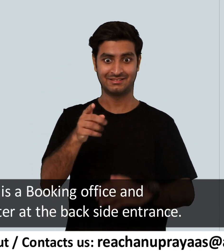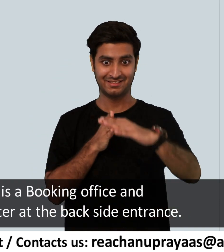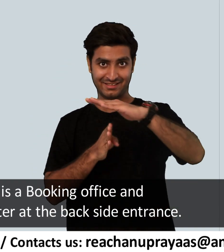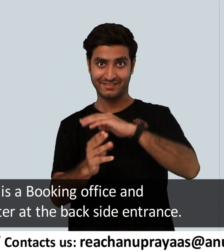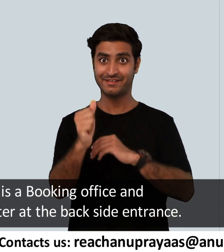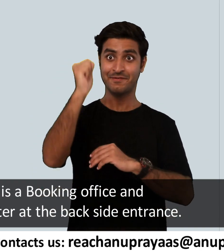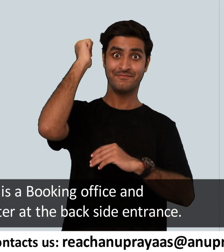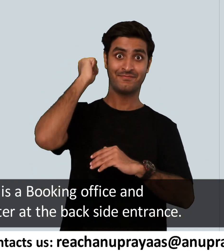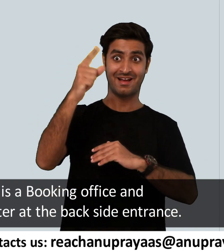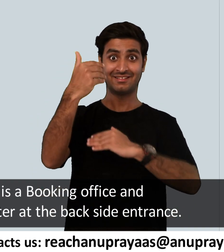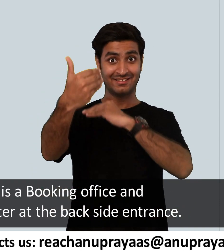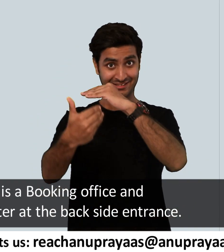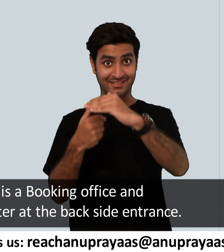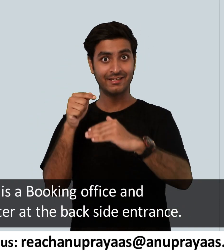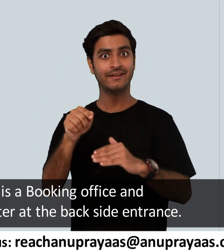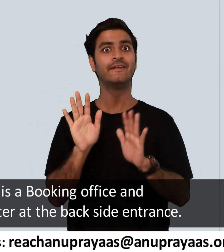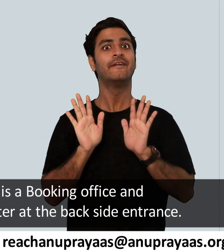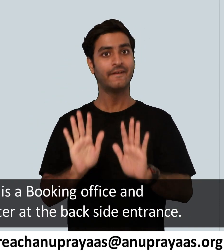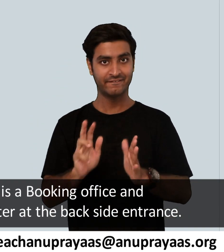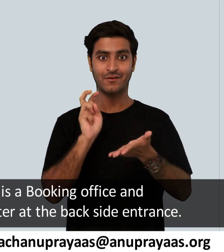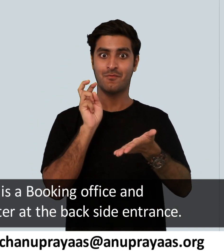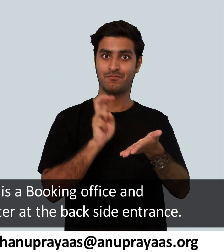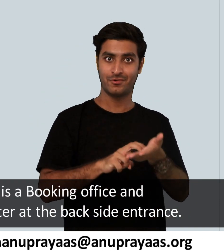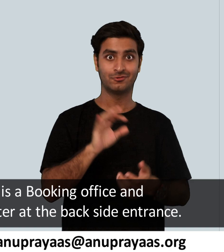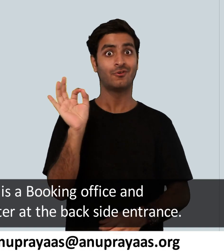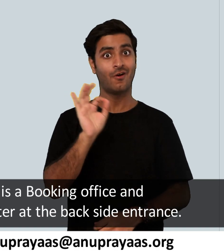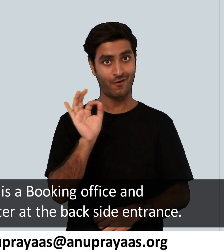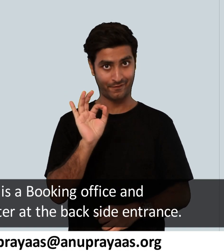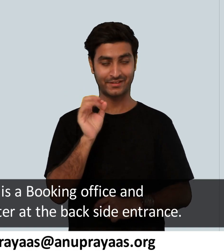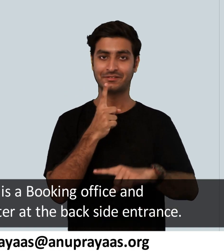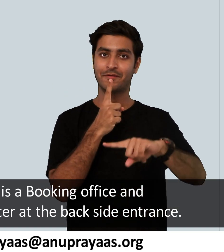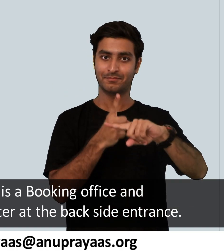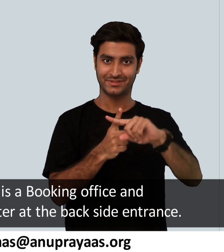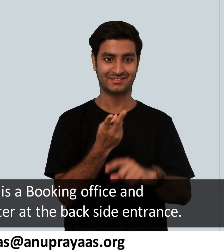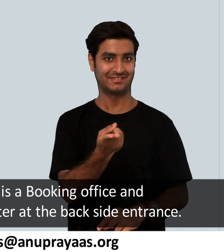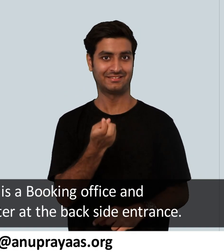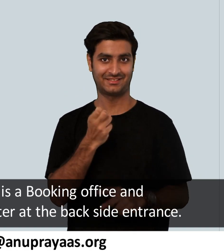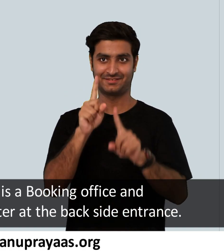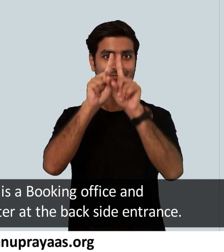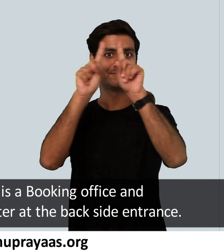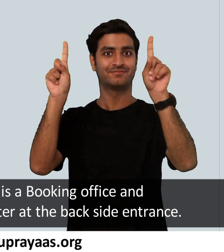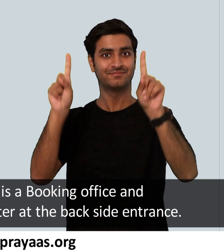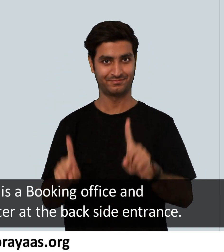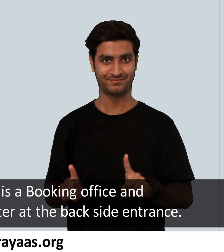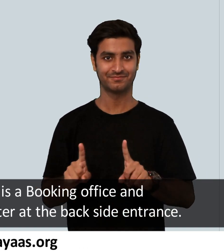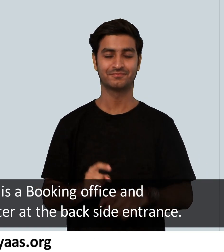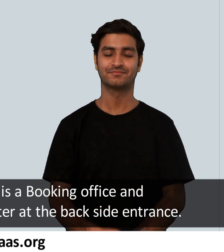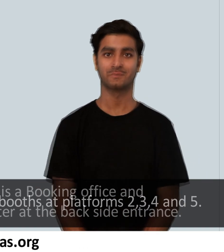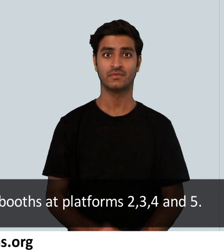There is a booking office and ticket counter at the back side entrance.